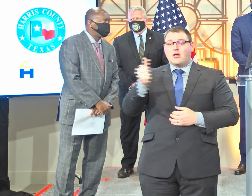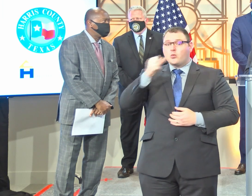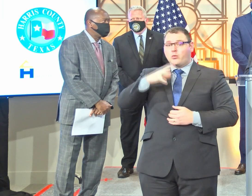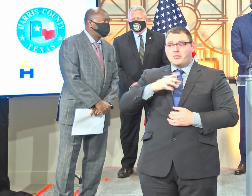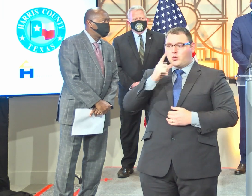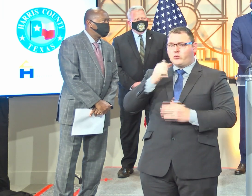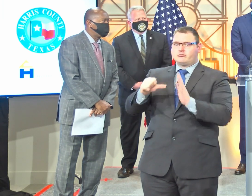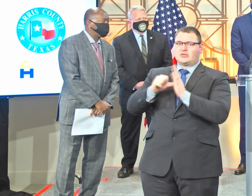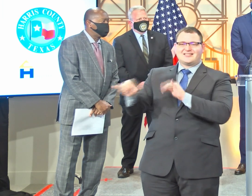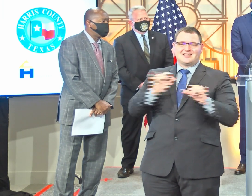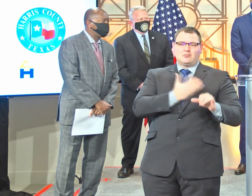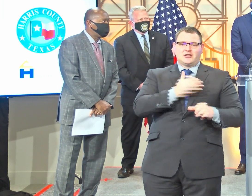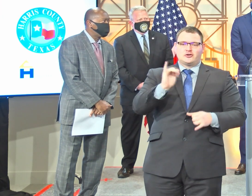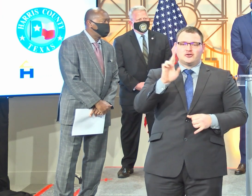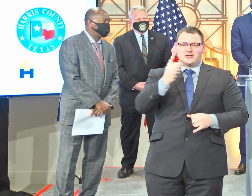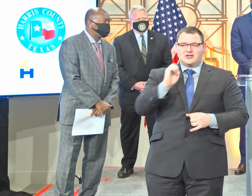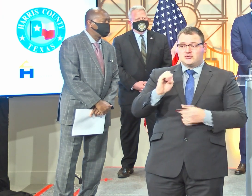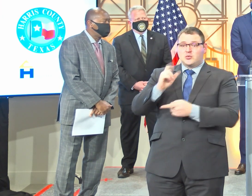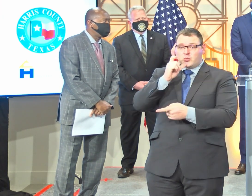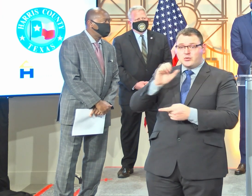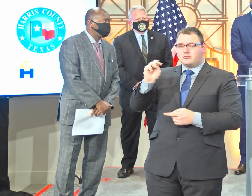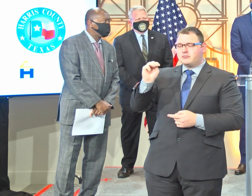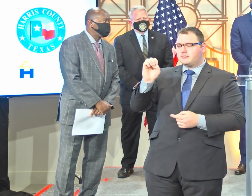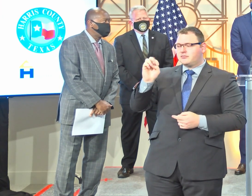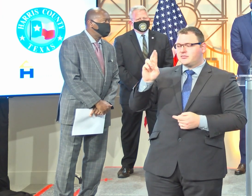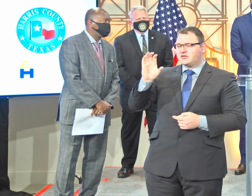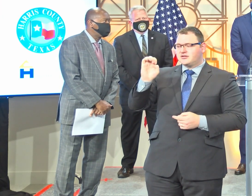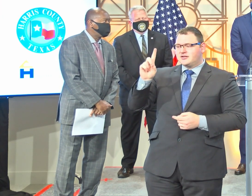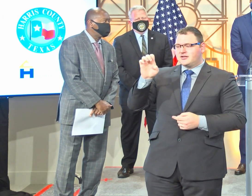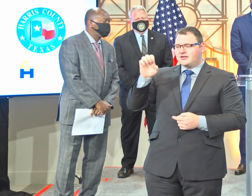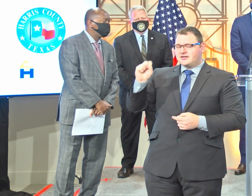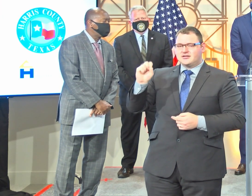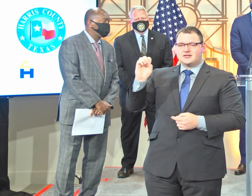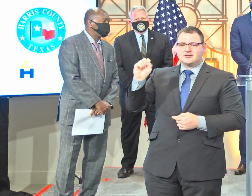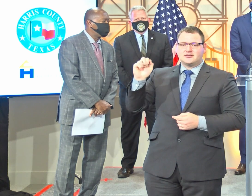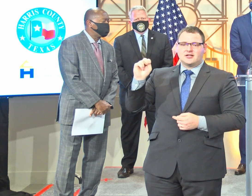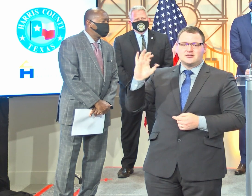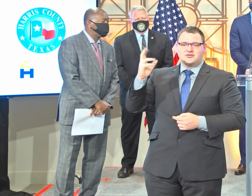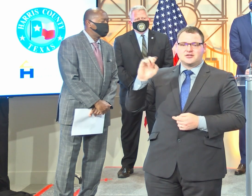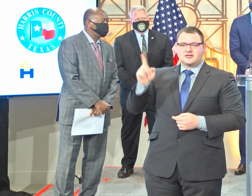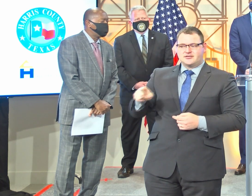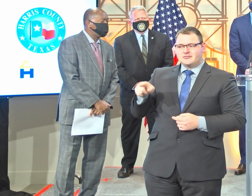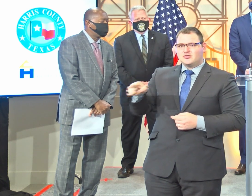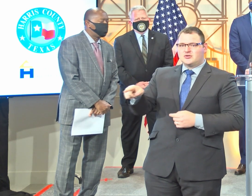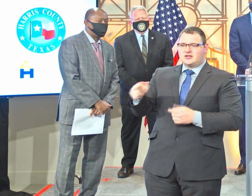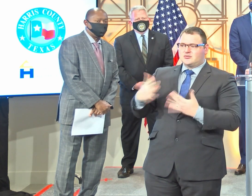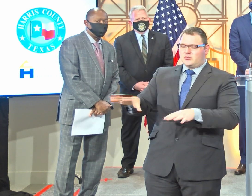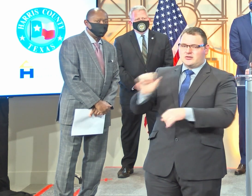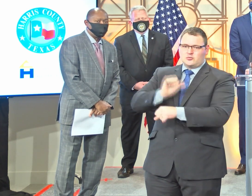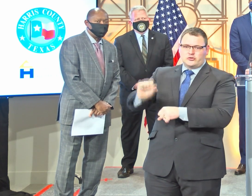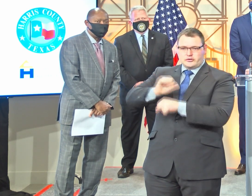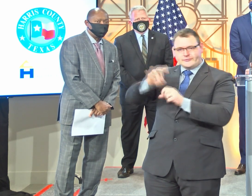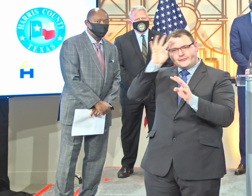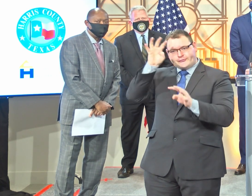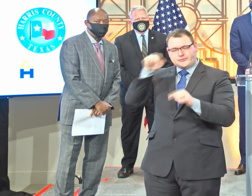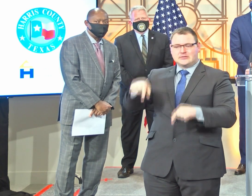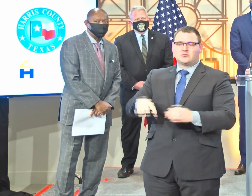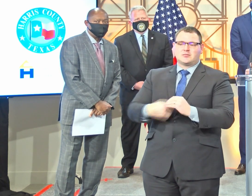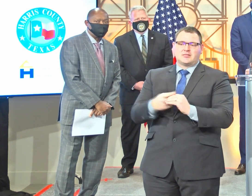for the grace of God, there go I, we are providing a